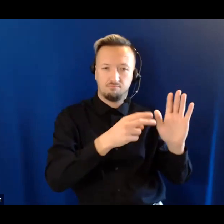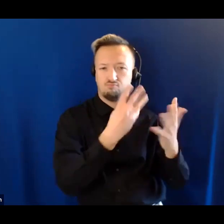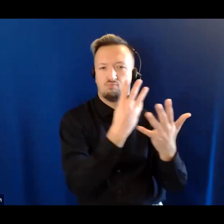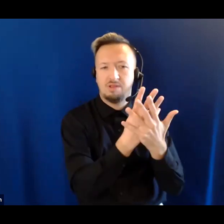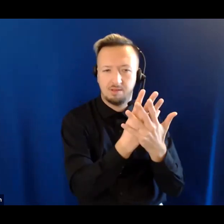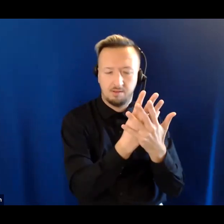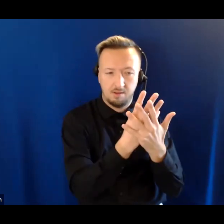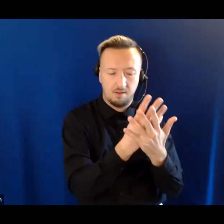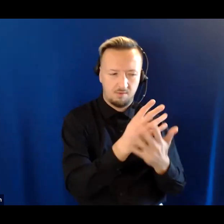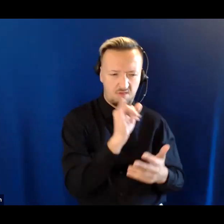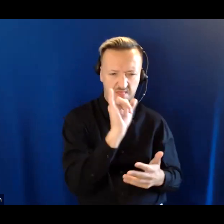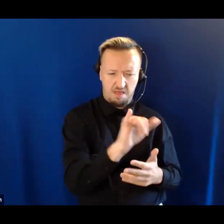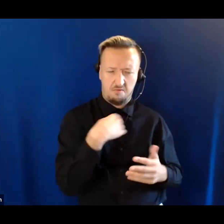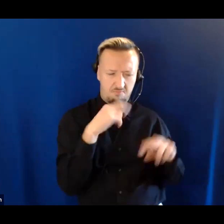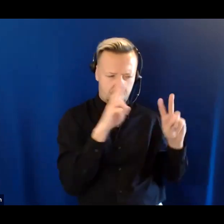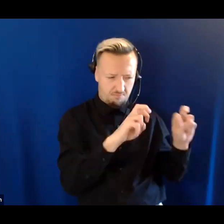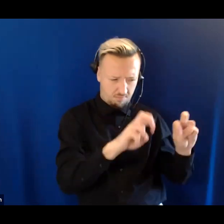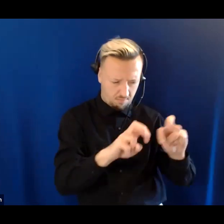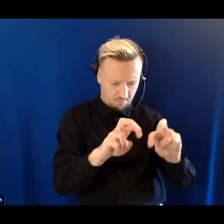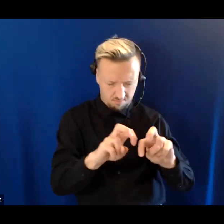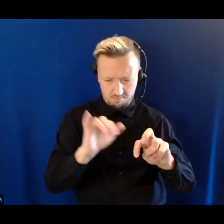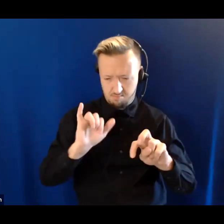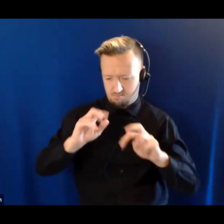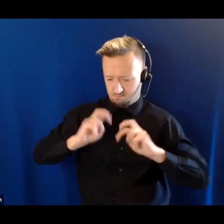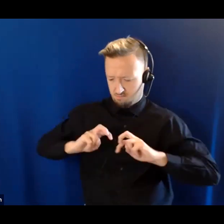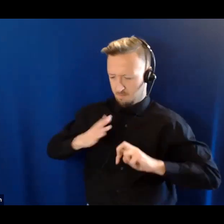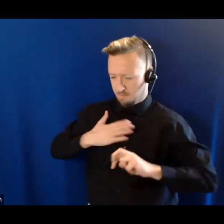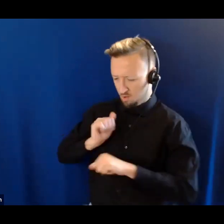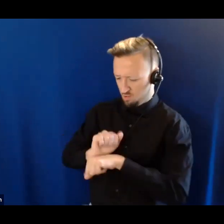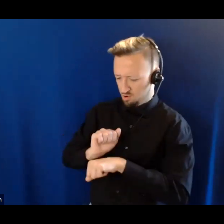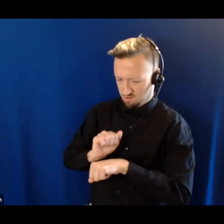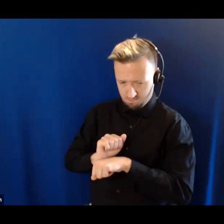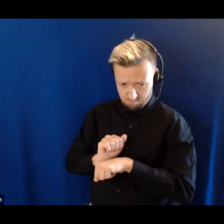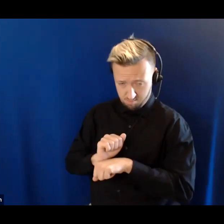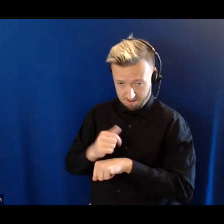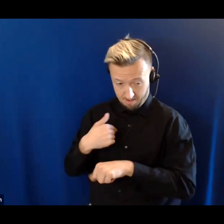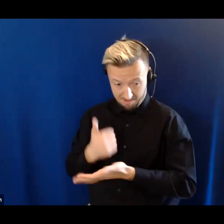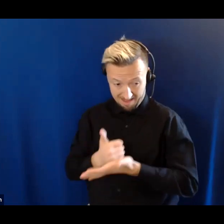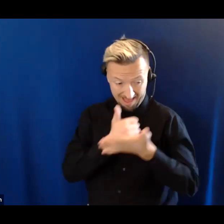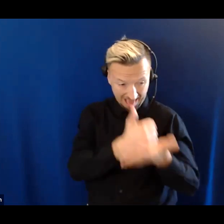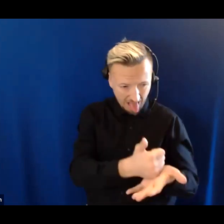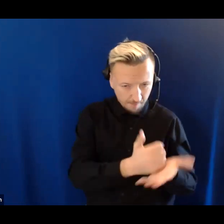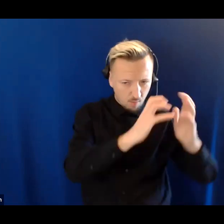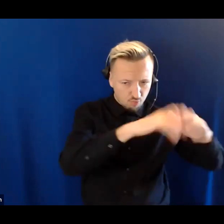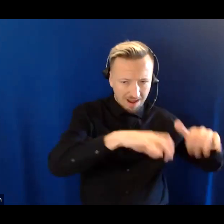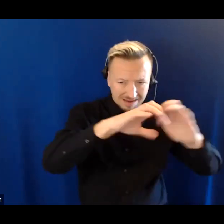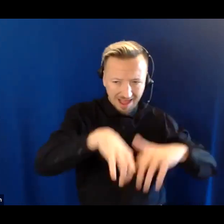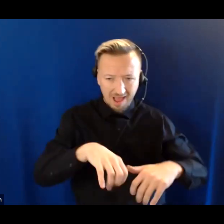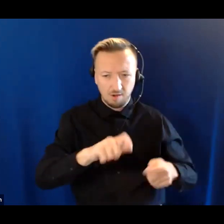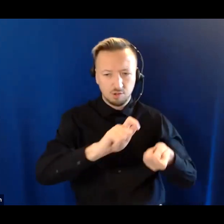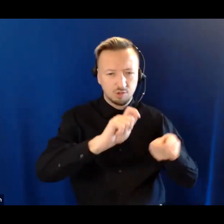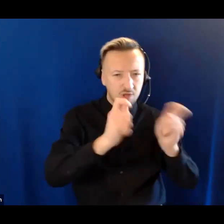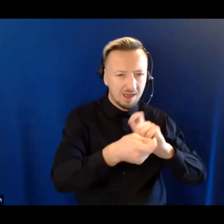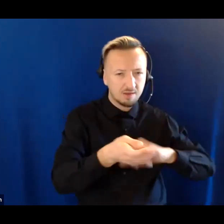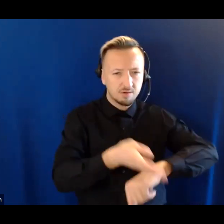of re-examining the work that I was doing and seeing if it was actually dismantling the systems that we were up